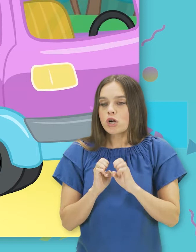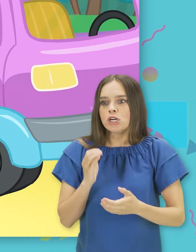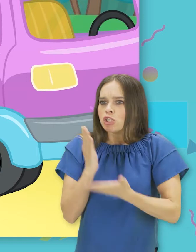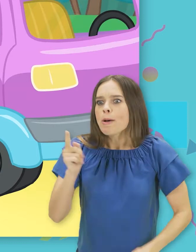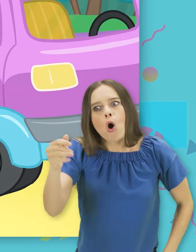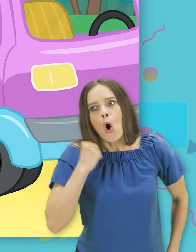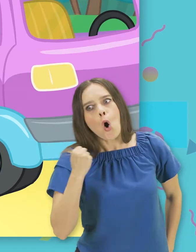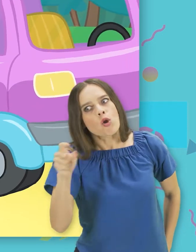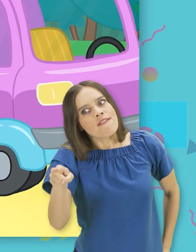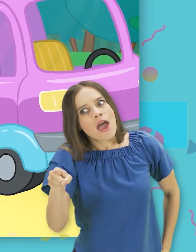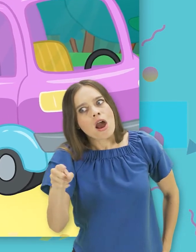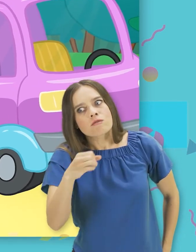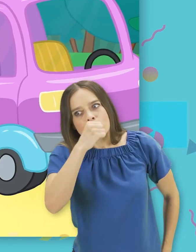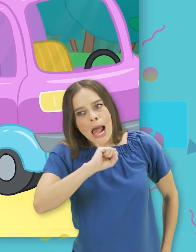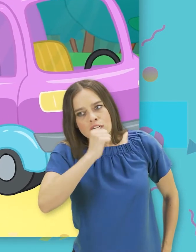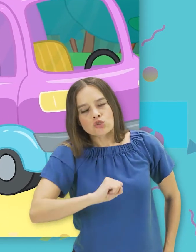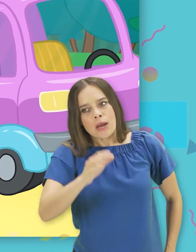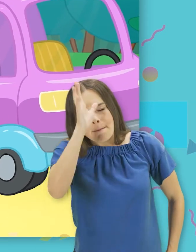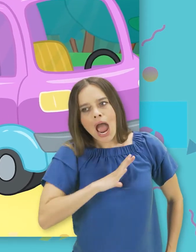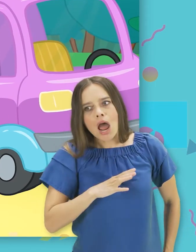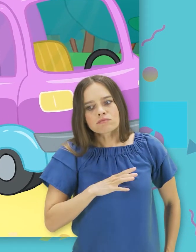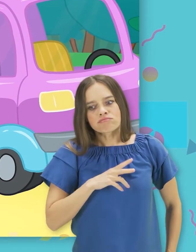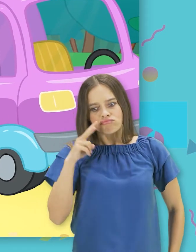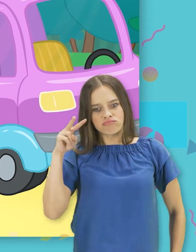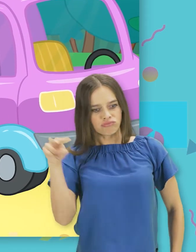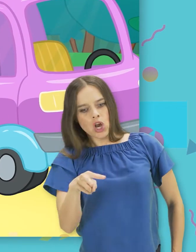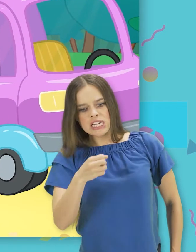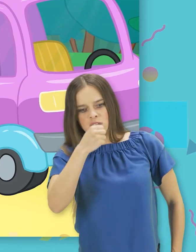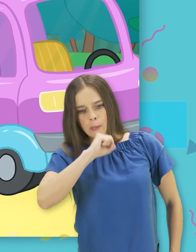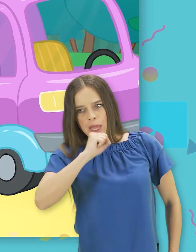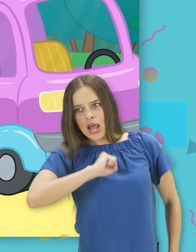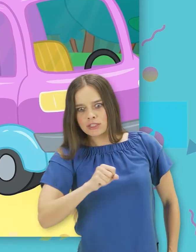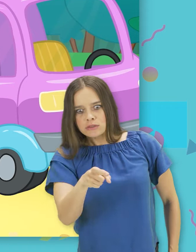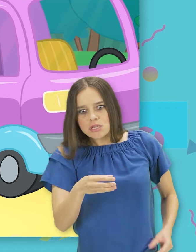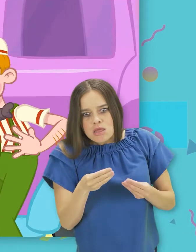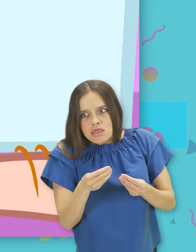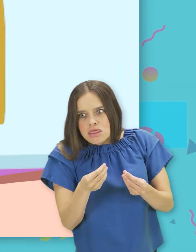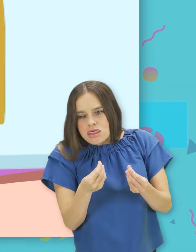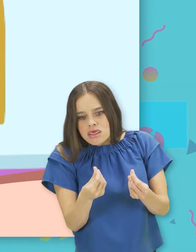Stop it right there, ice cream man Look at your ice cream It's melting